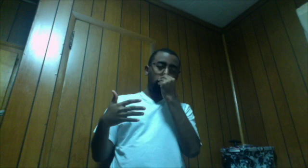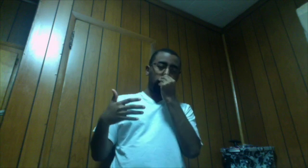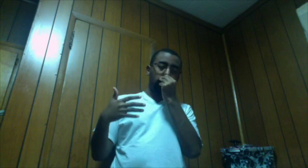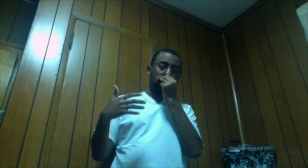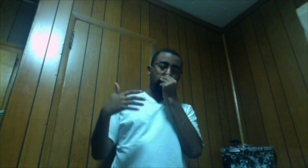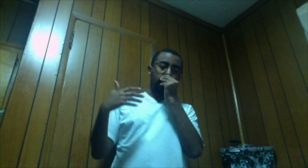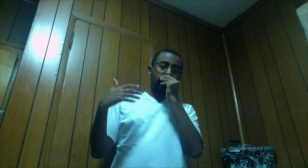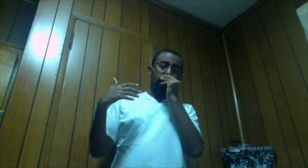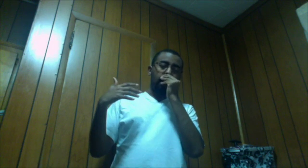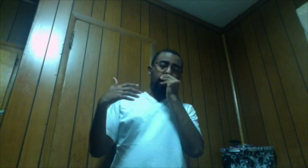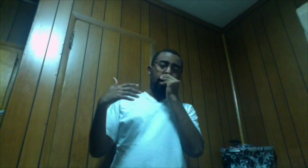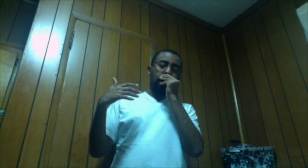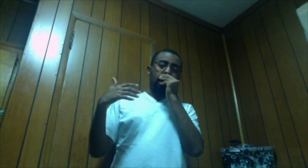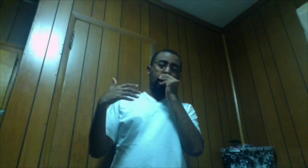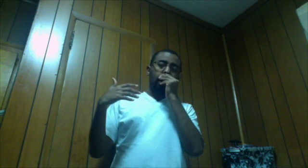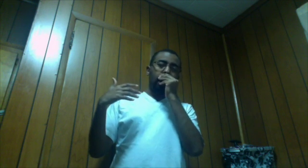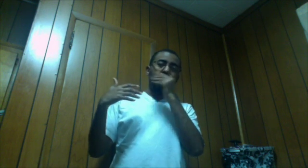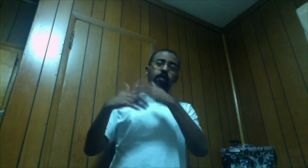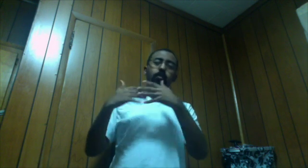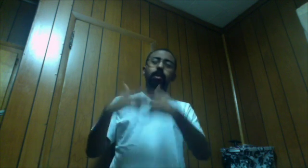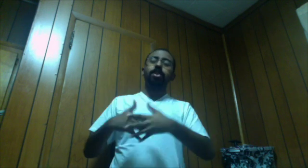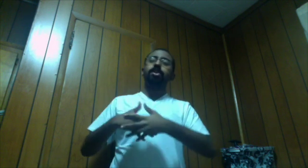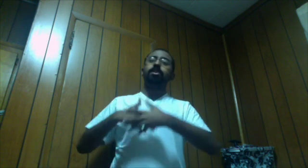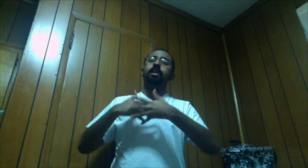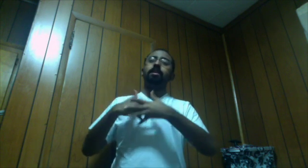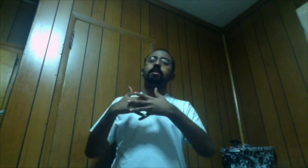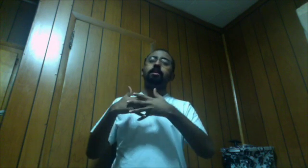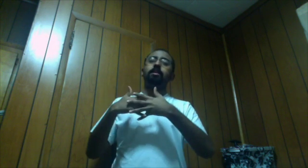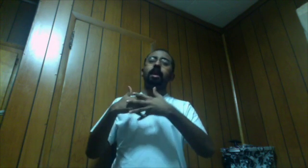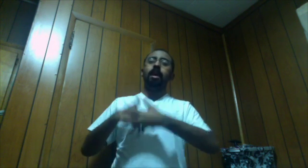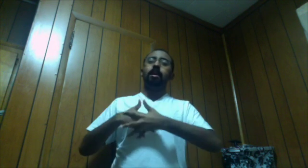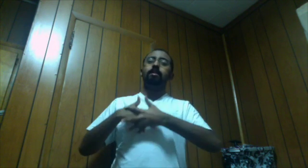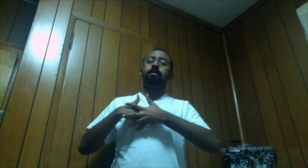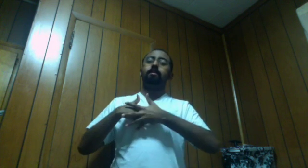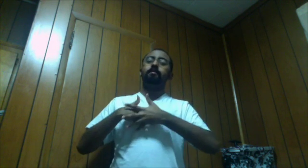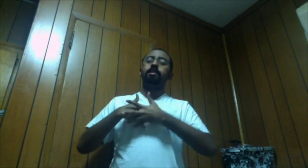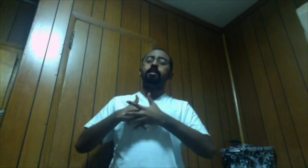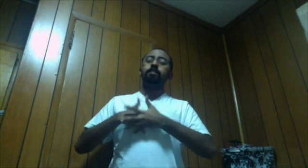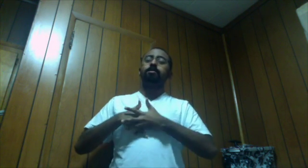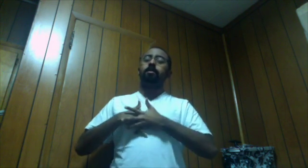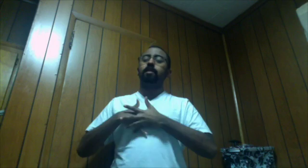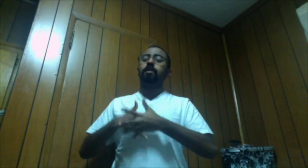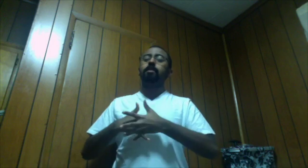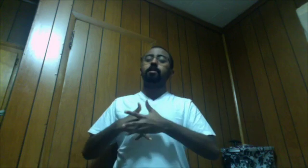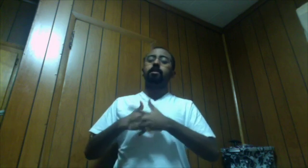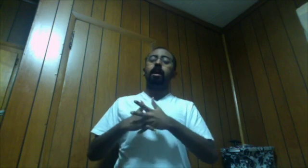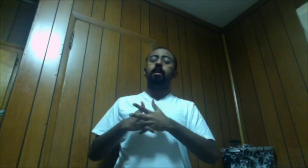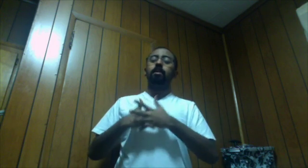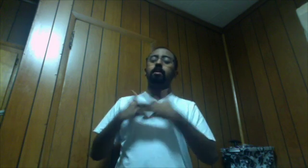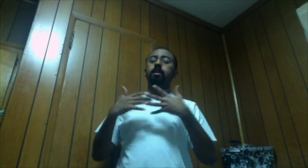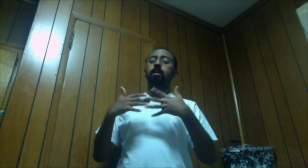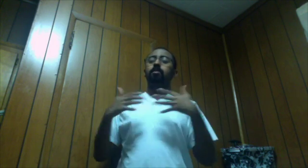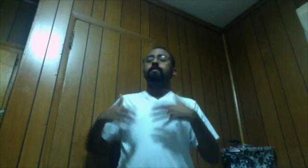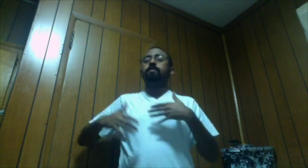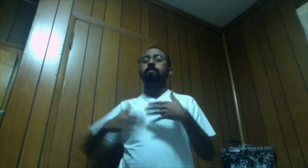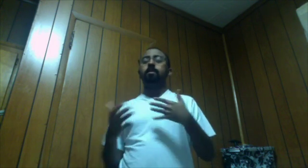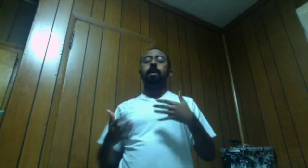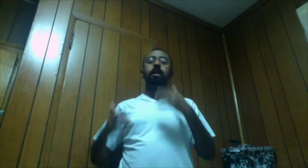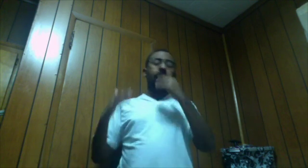more, I wish that it had given me some sort of inkling to how it would have turned out. I